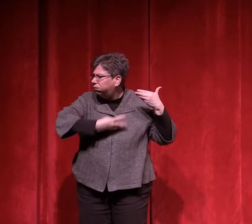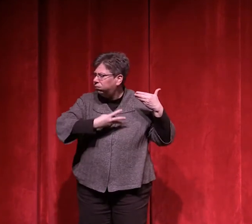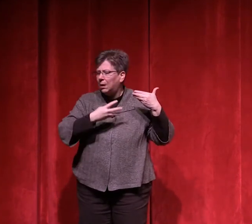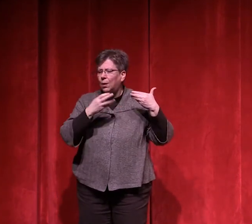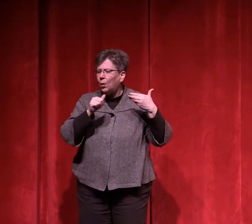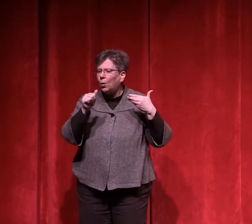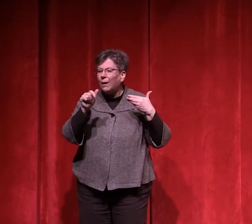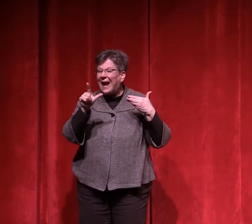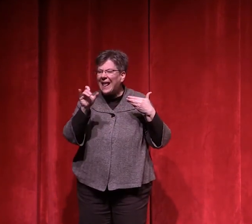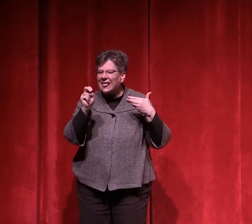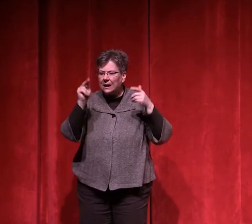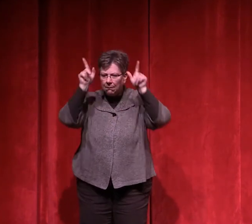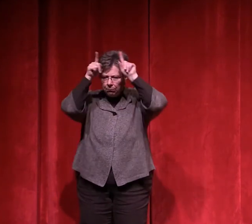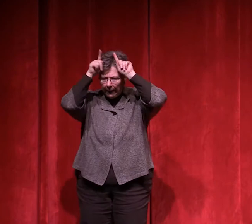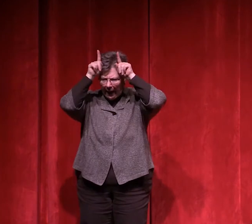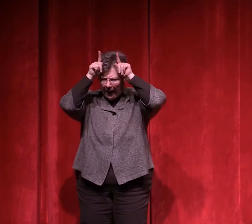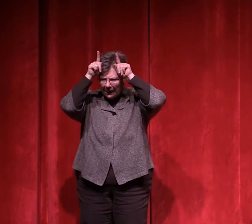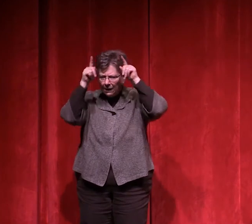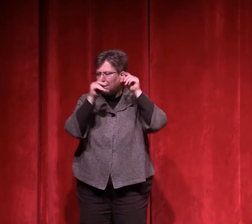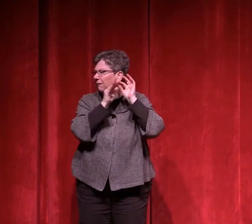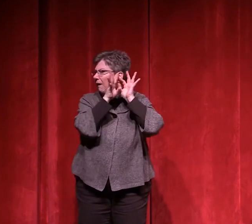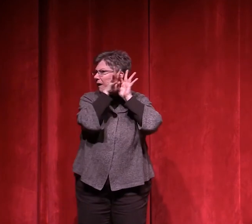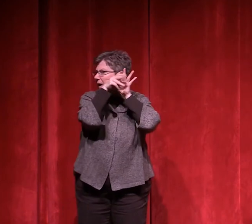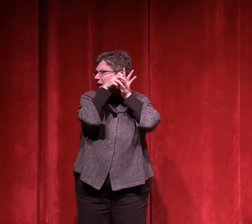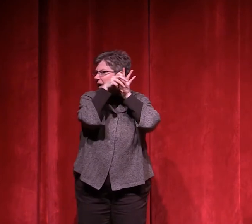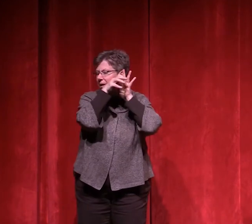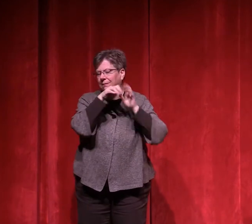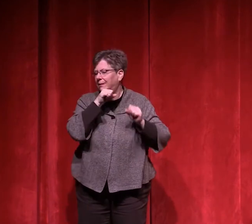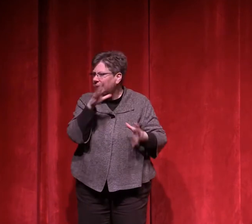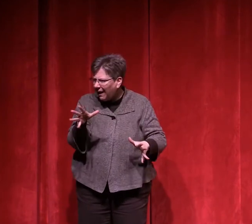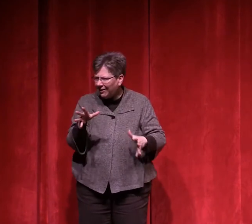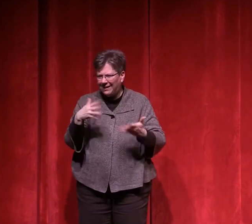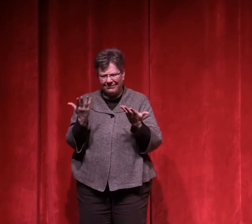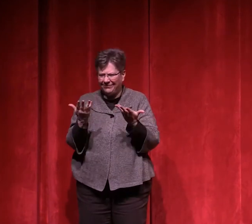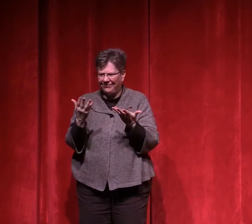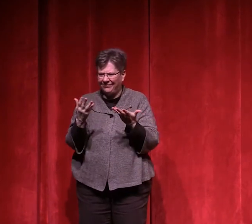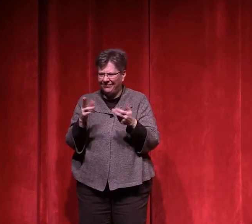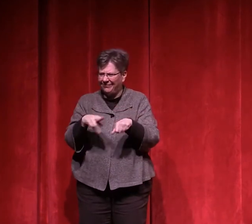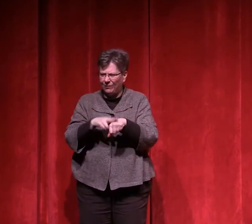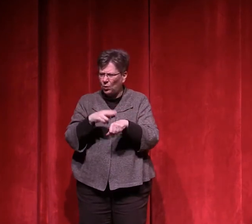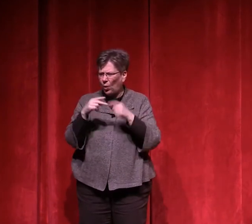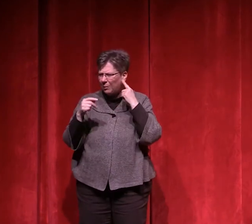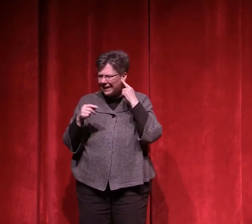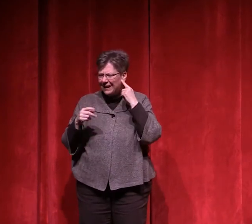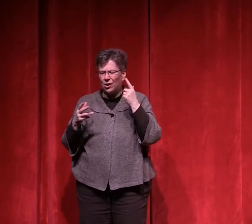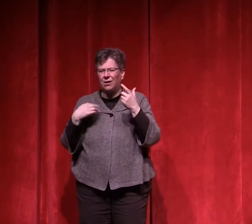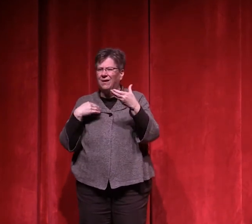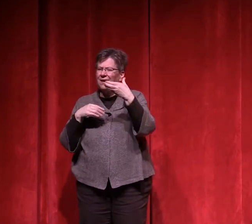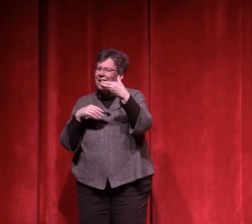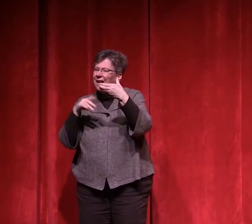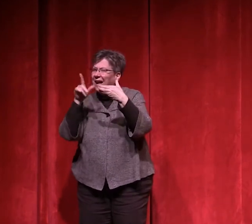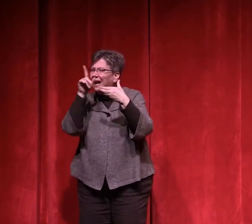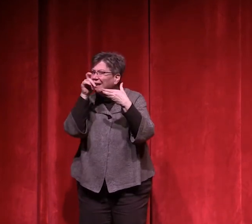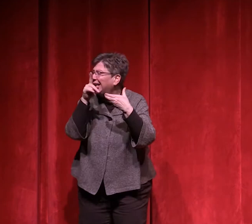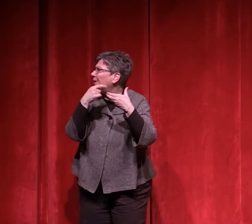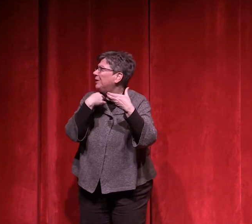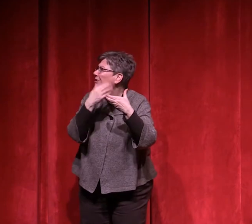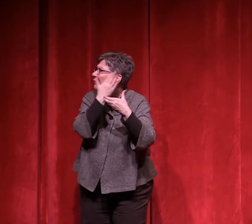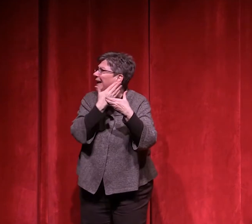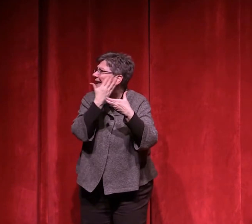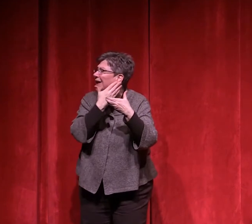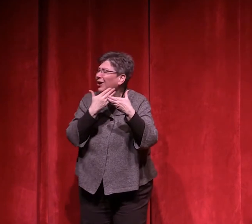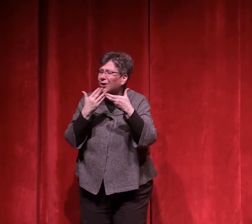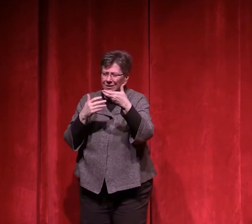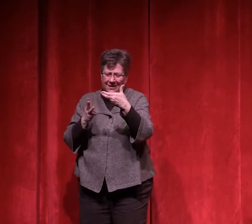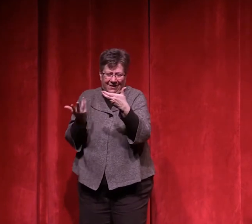alien tentacle. It's nothing. It's just my ear. Oddly, I get this strange picture, like,